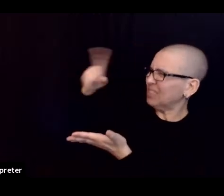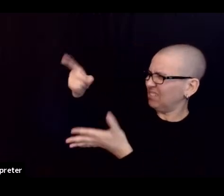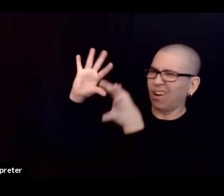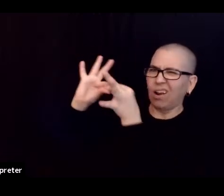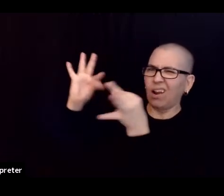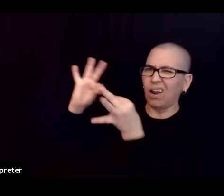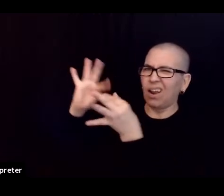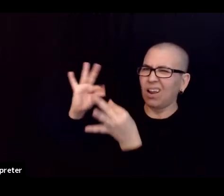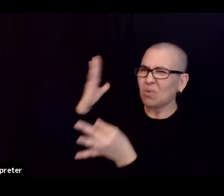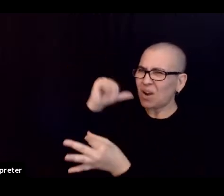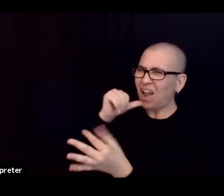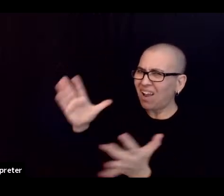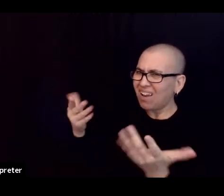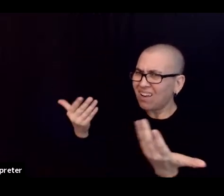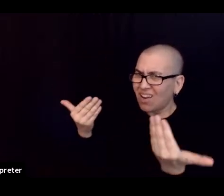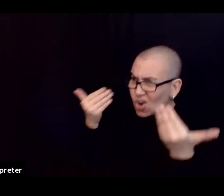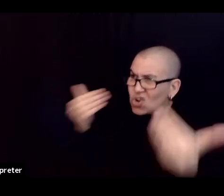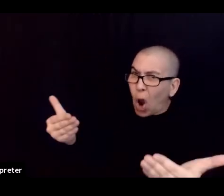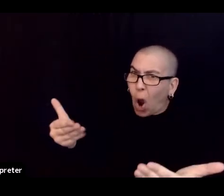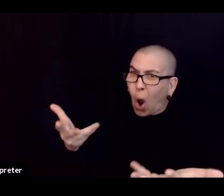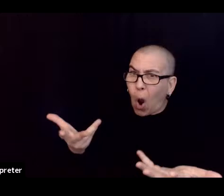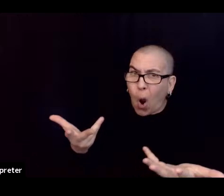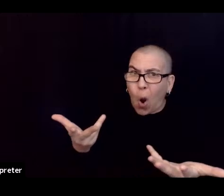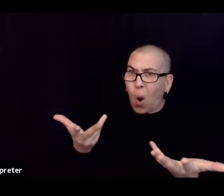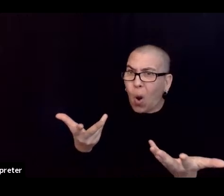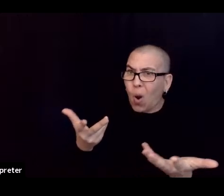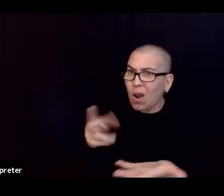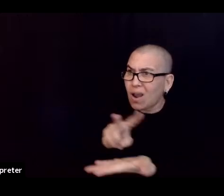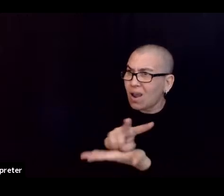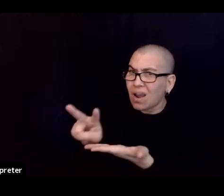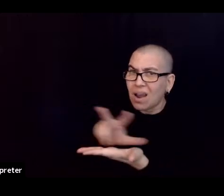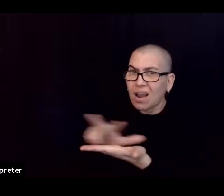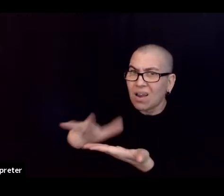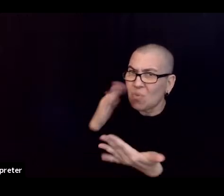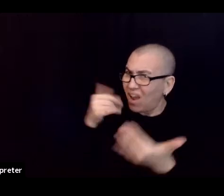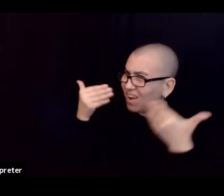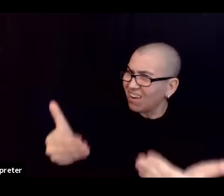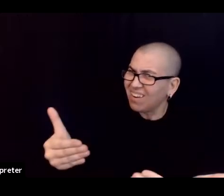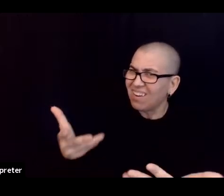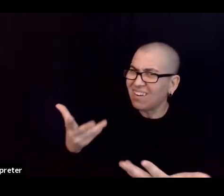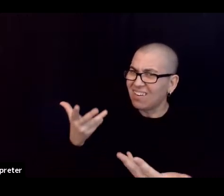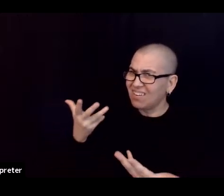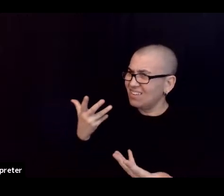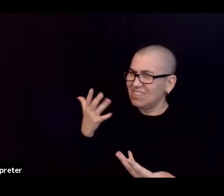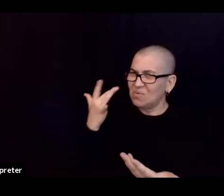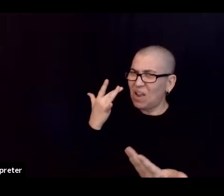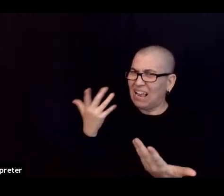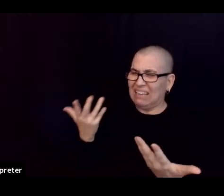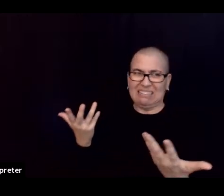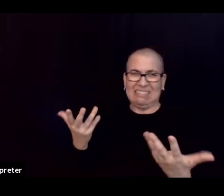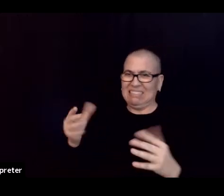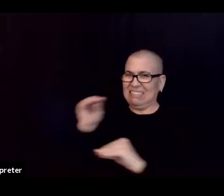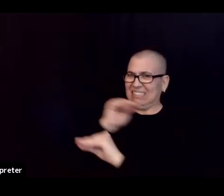any finer estimate on, could it be a week? Could it be, how much time would it take to get through a relatively small group in the